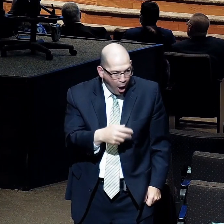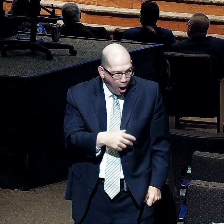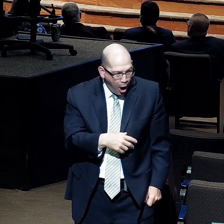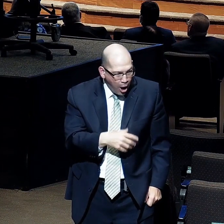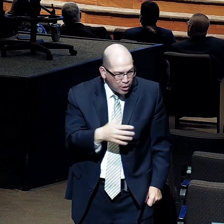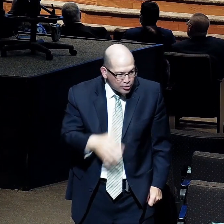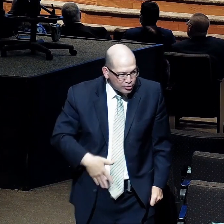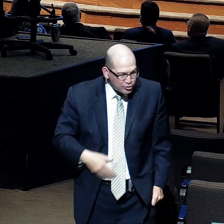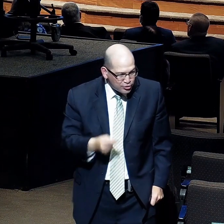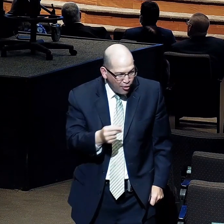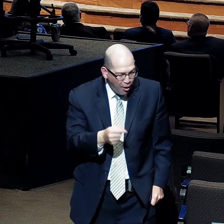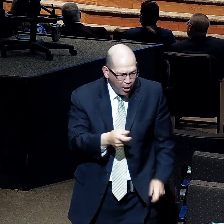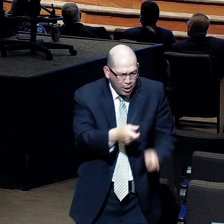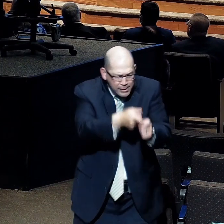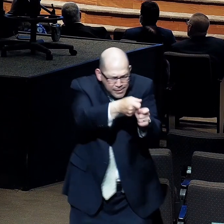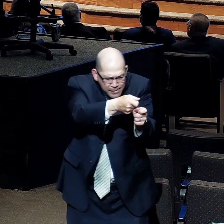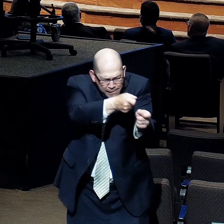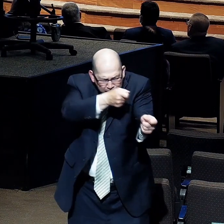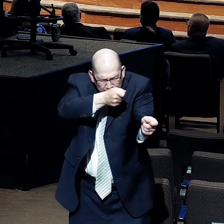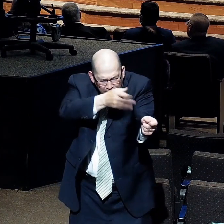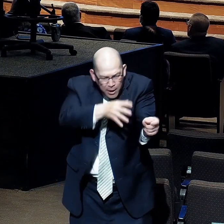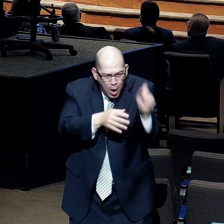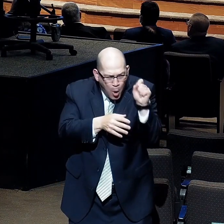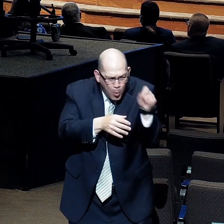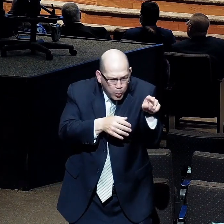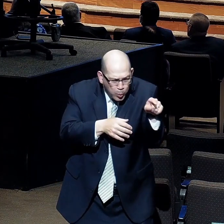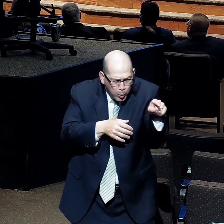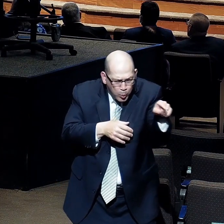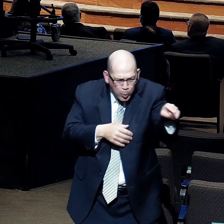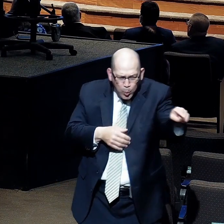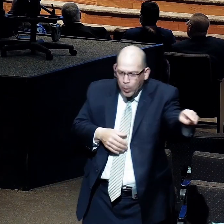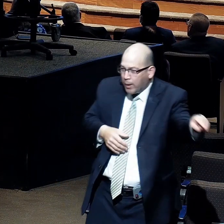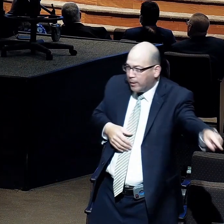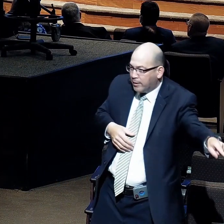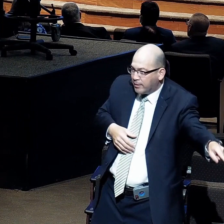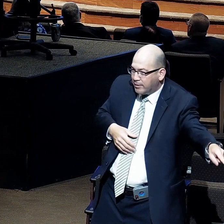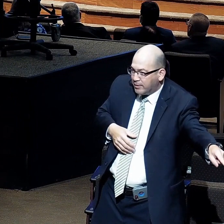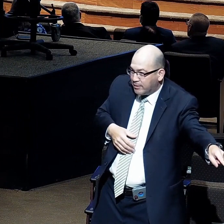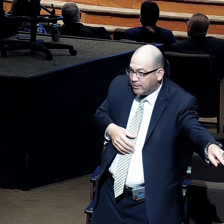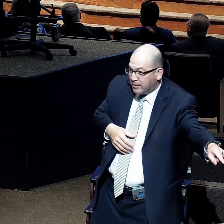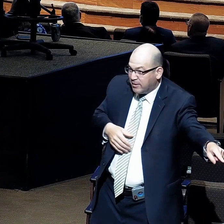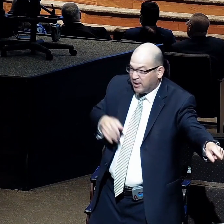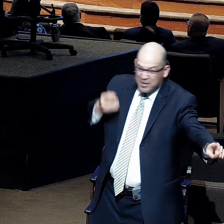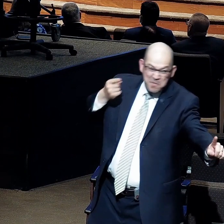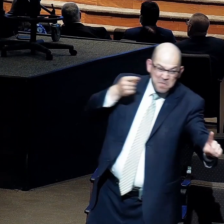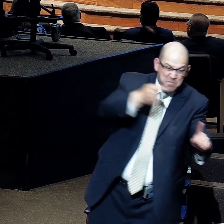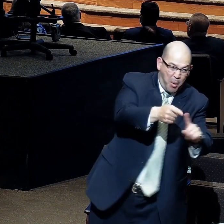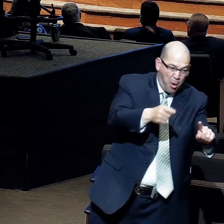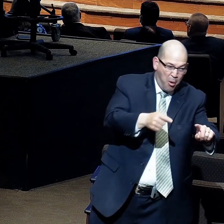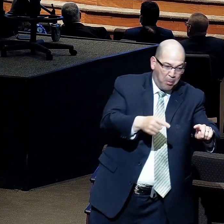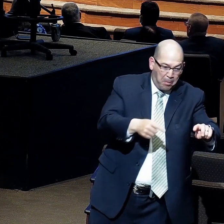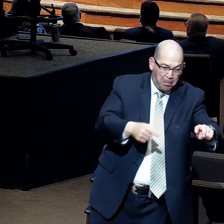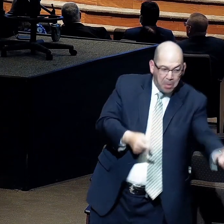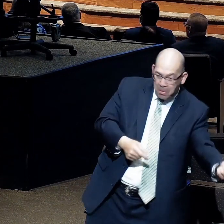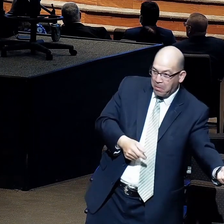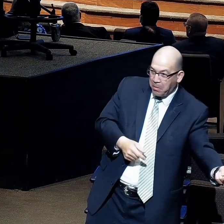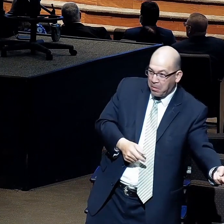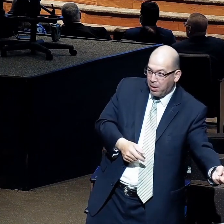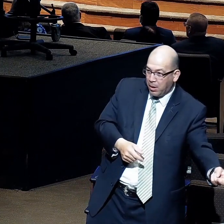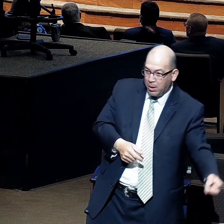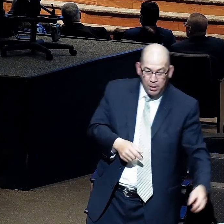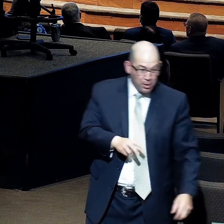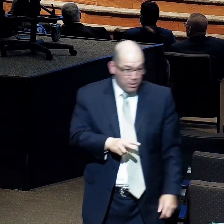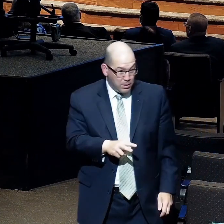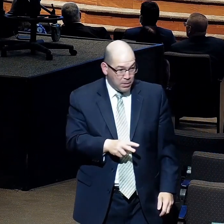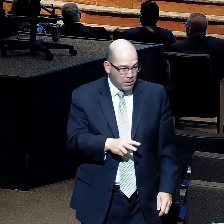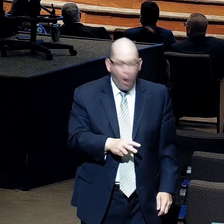aim and let the stone fly. Well, the stone did hit its target. The boy panicked, desperately hid the dead duck in